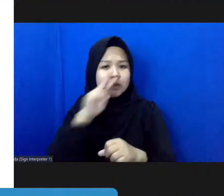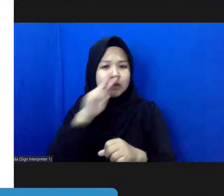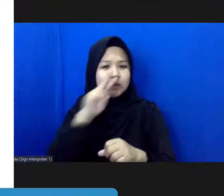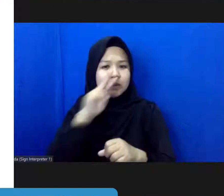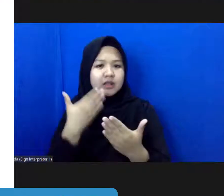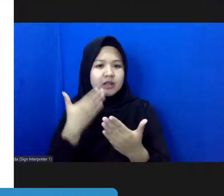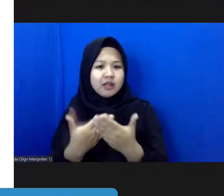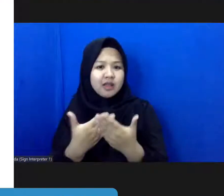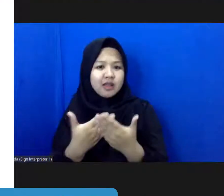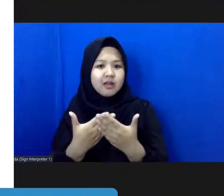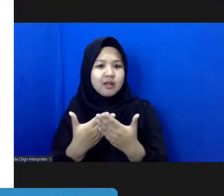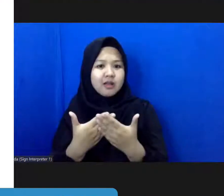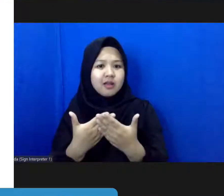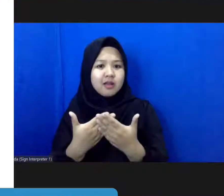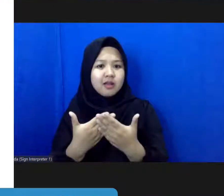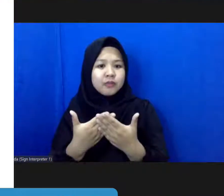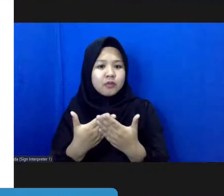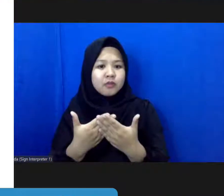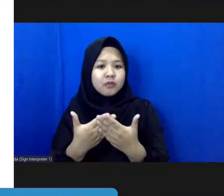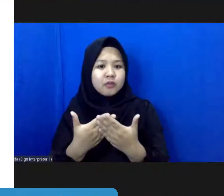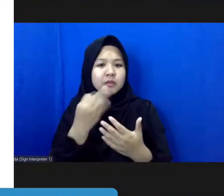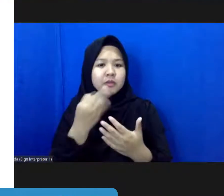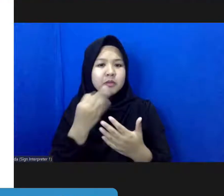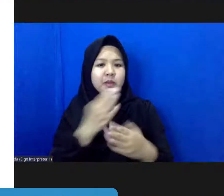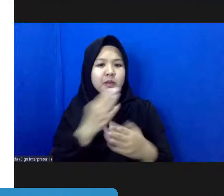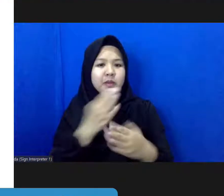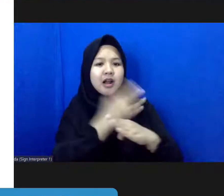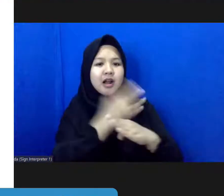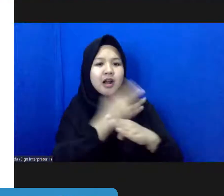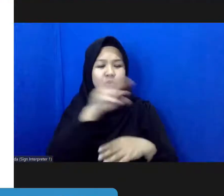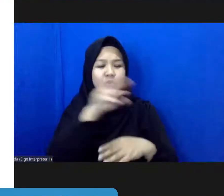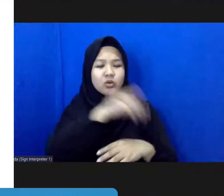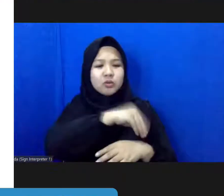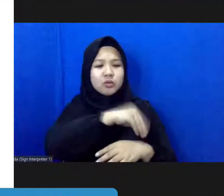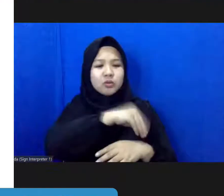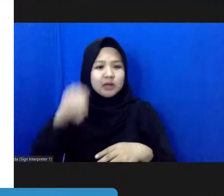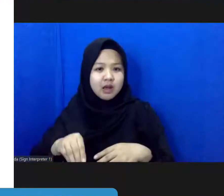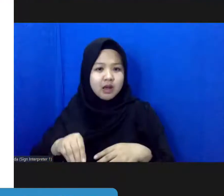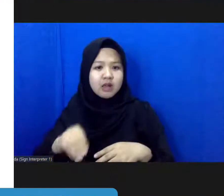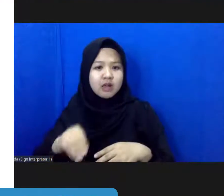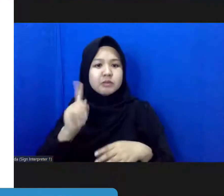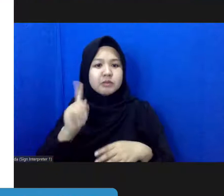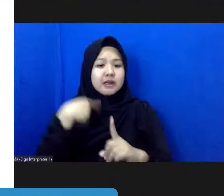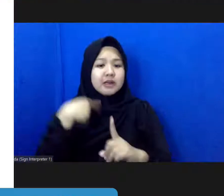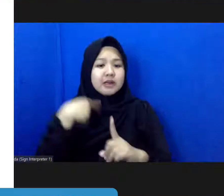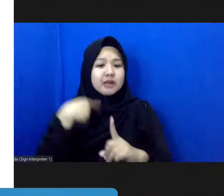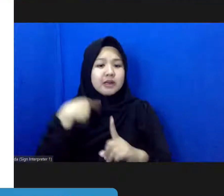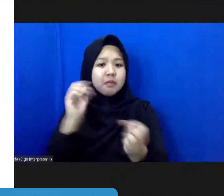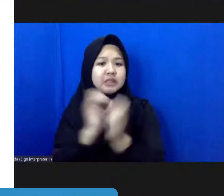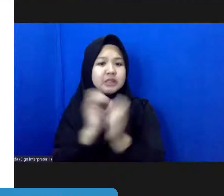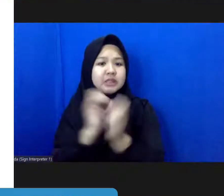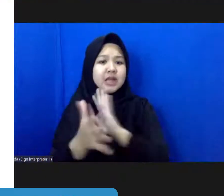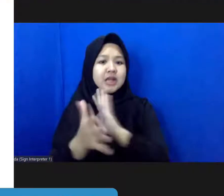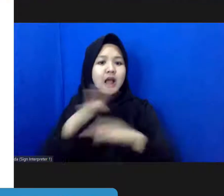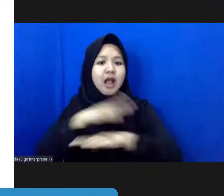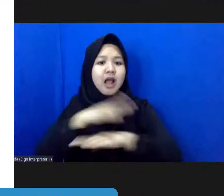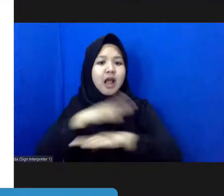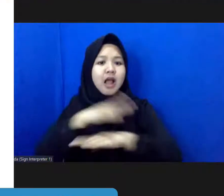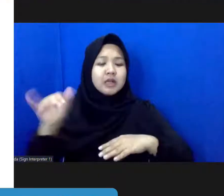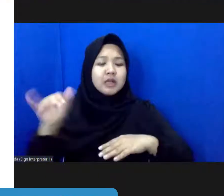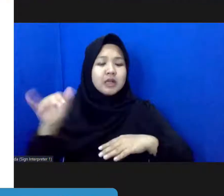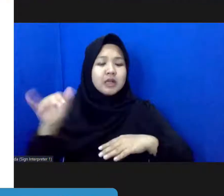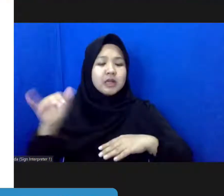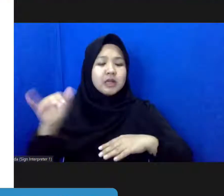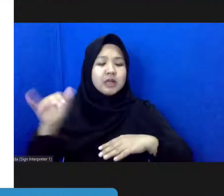as a coastal district is also affected by natural disasters like monsoons